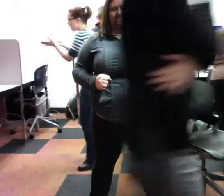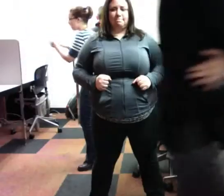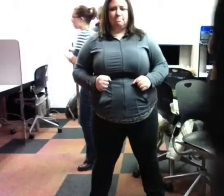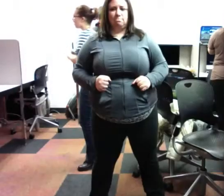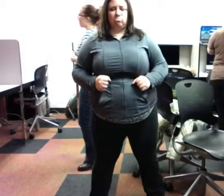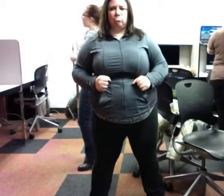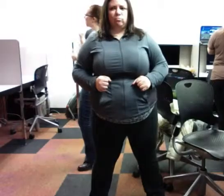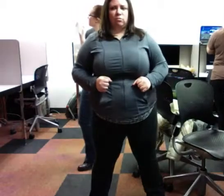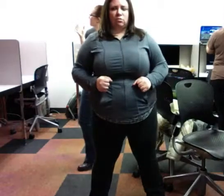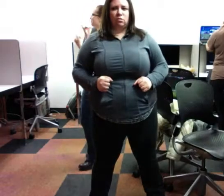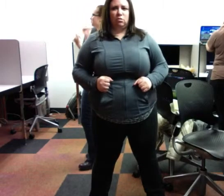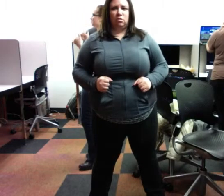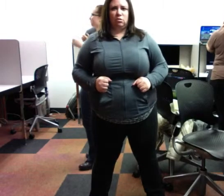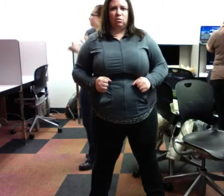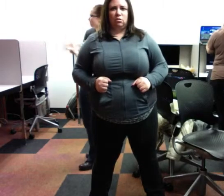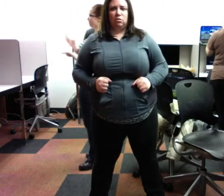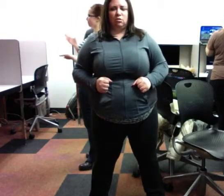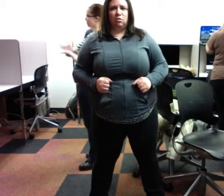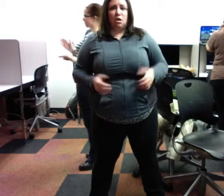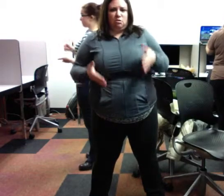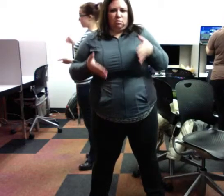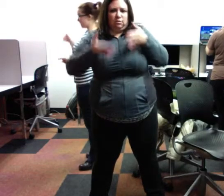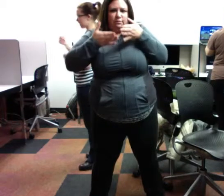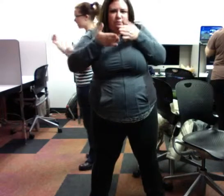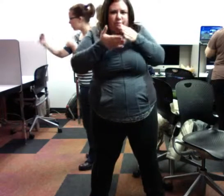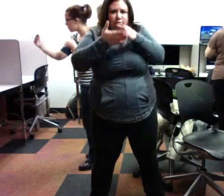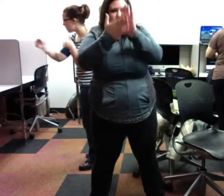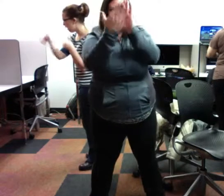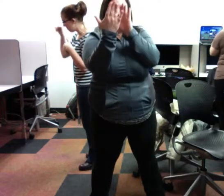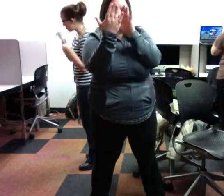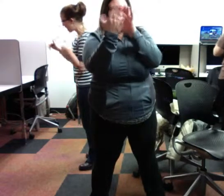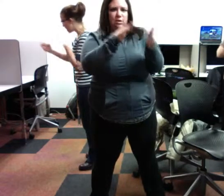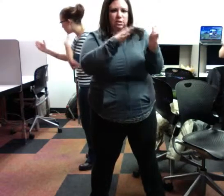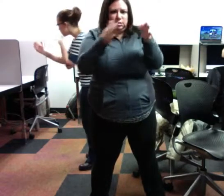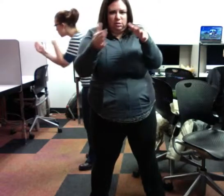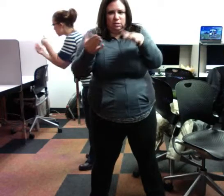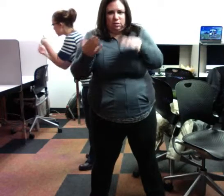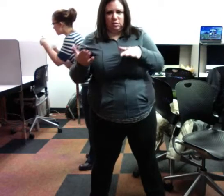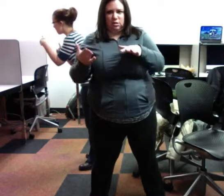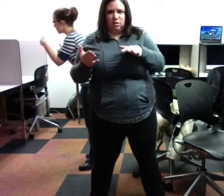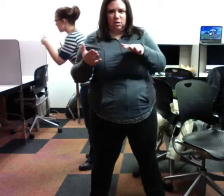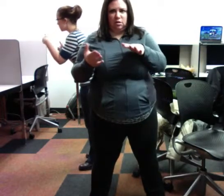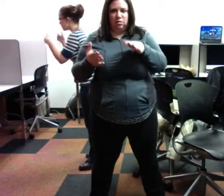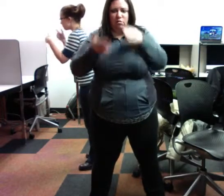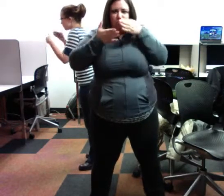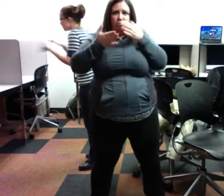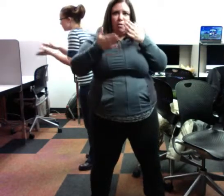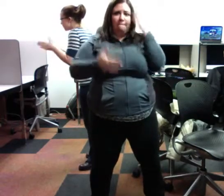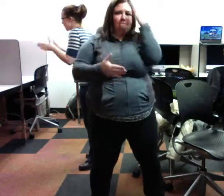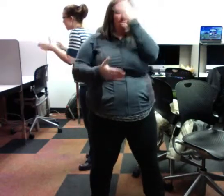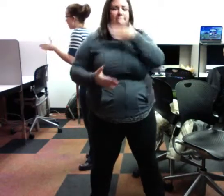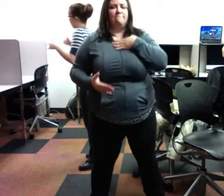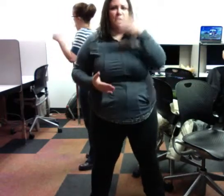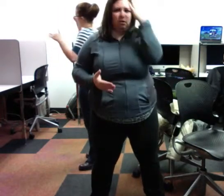This was the closest I've been to facing death, and I hope it's the closest I get for a few more decades. Having lived through it, I can